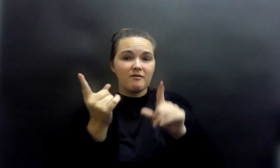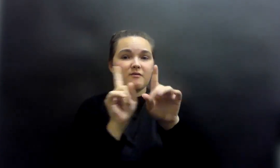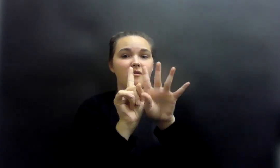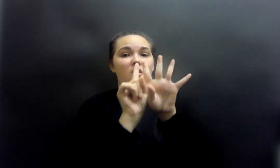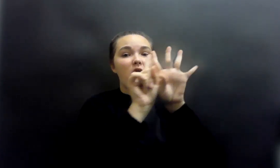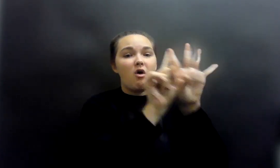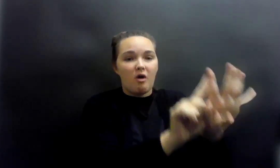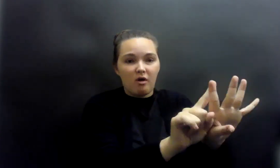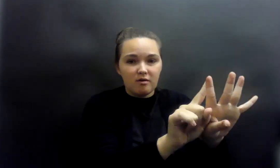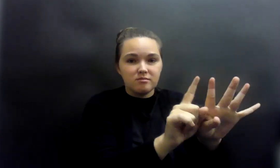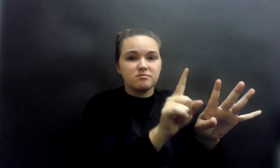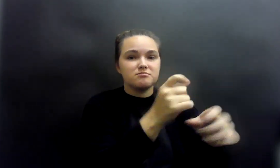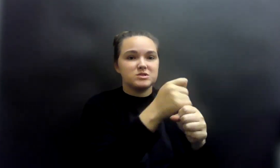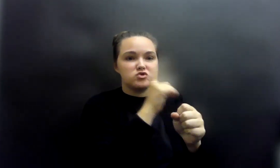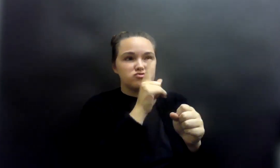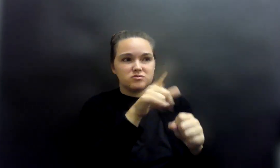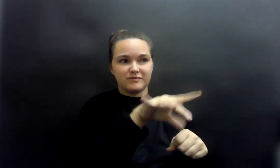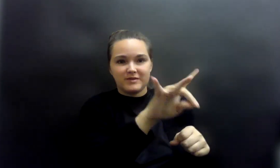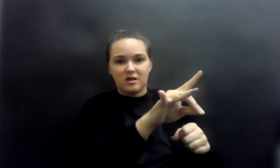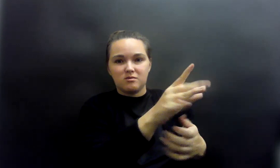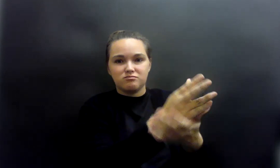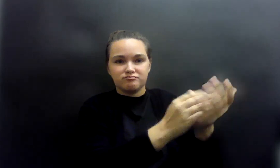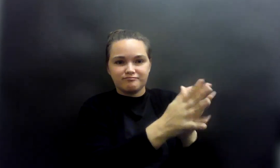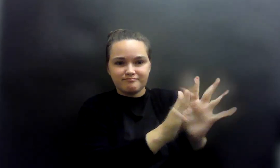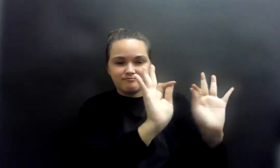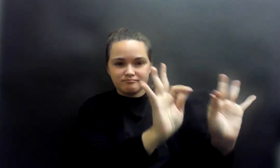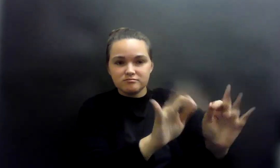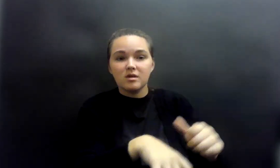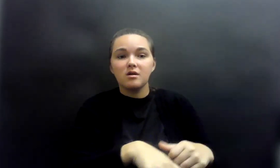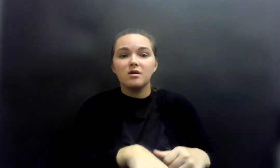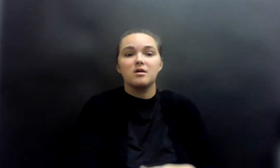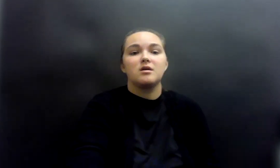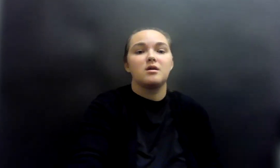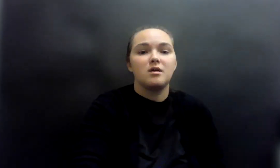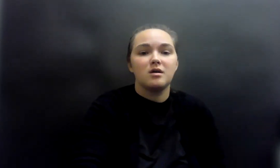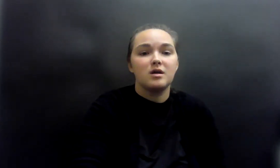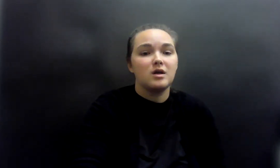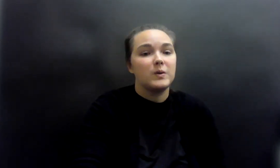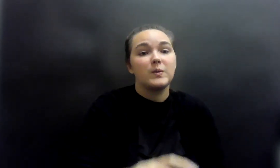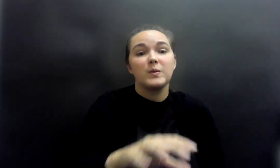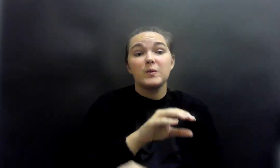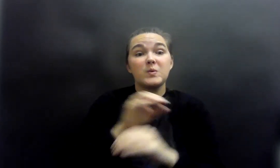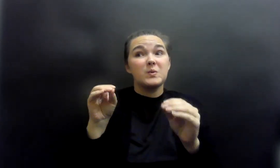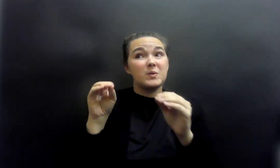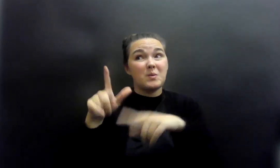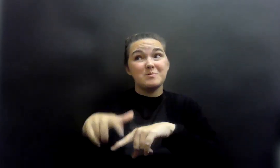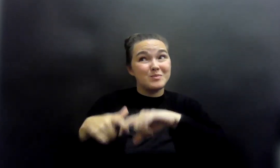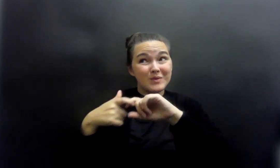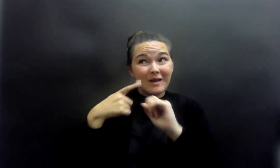main attraction, eh? Mom ruffled James's hair. James ducked.